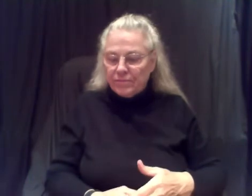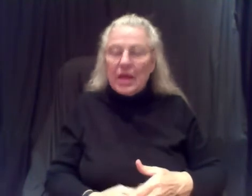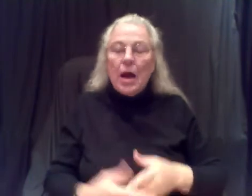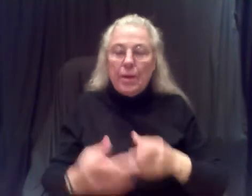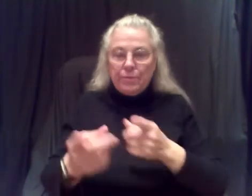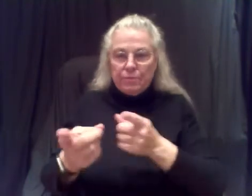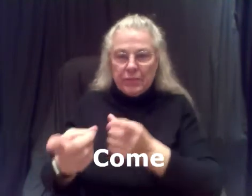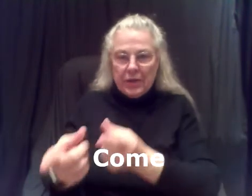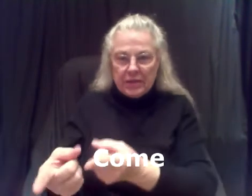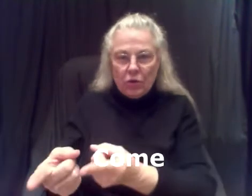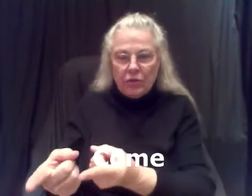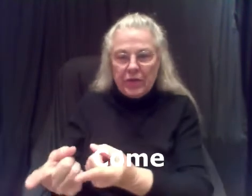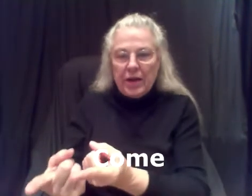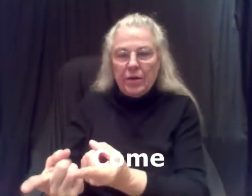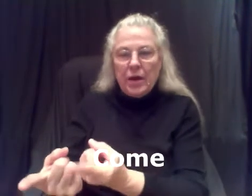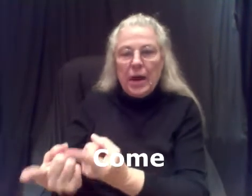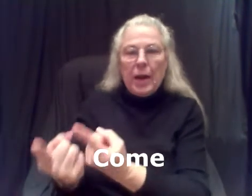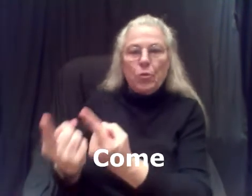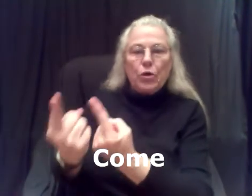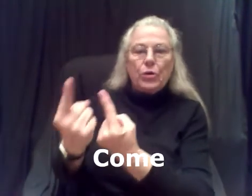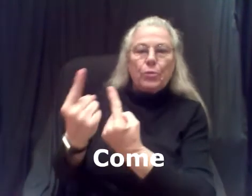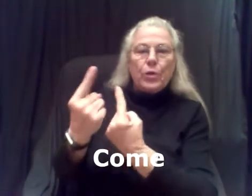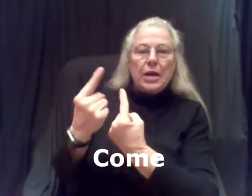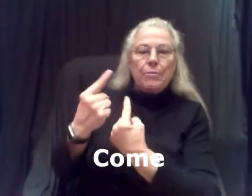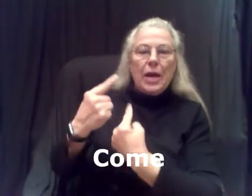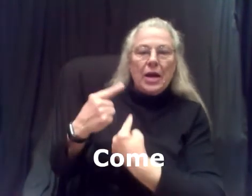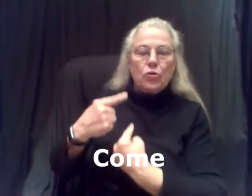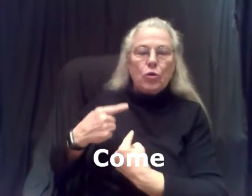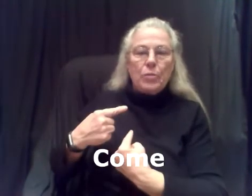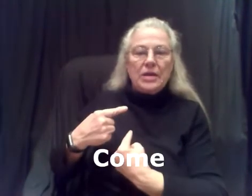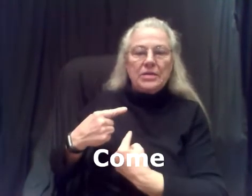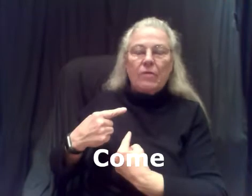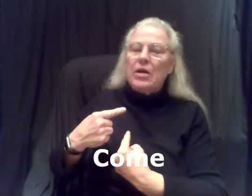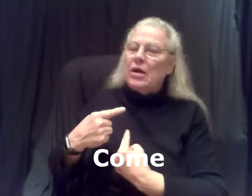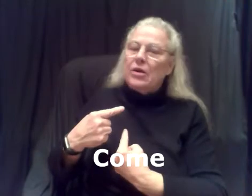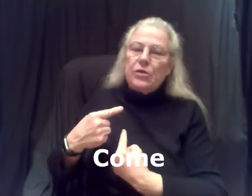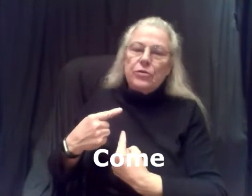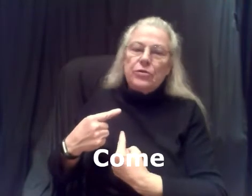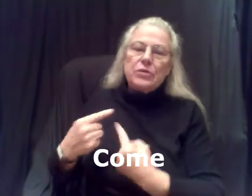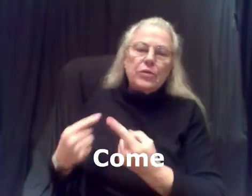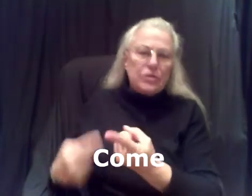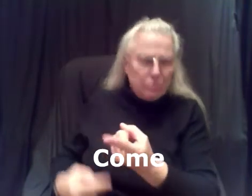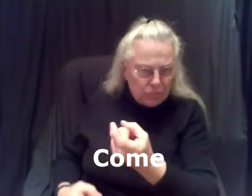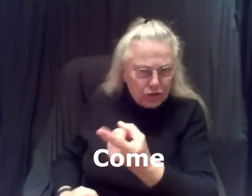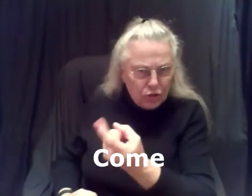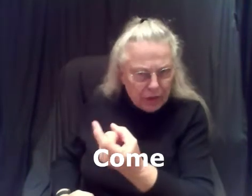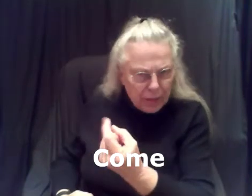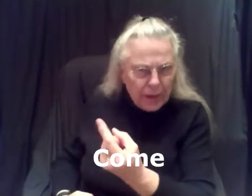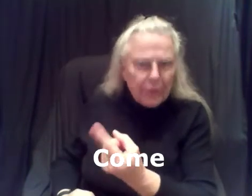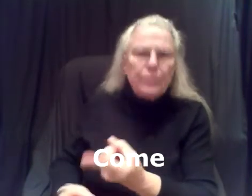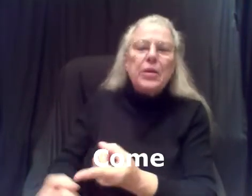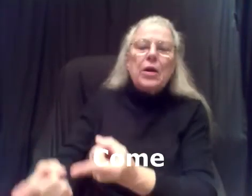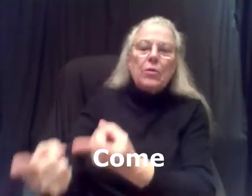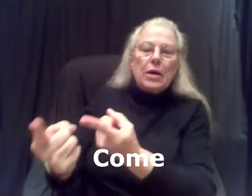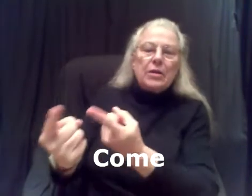Come, it's over there. I'm going to bring it back toward myself. You do this with children. Come here. Well, it's